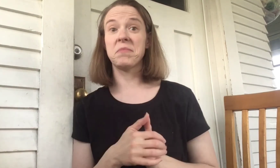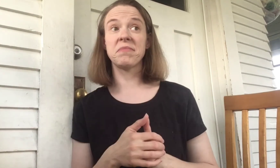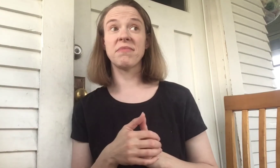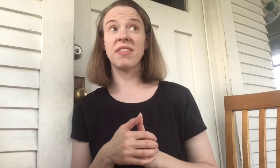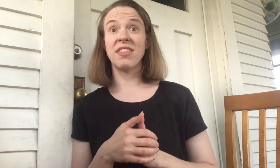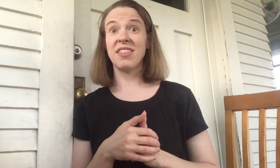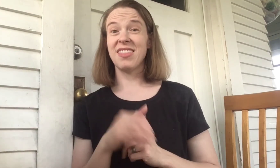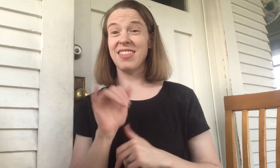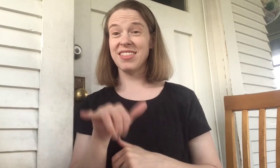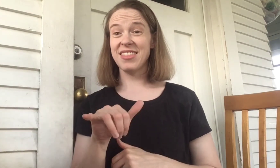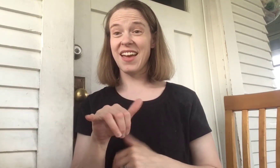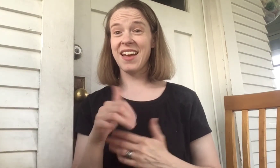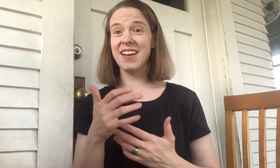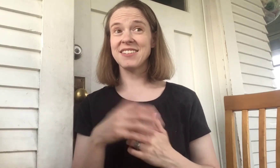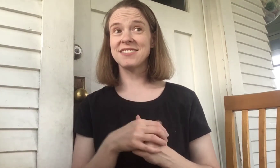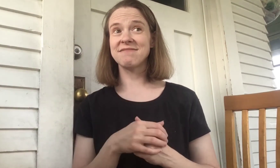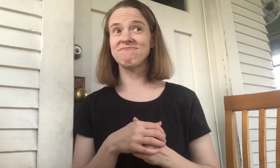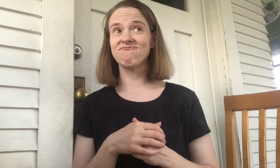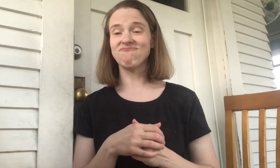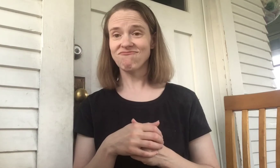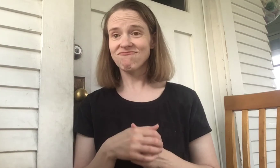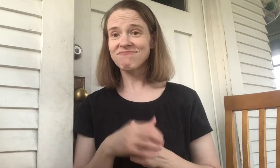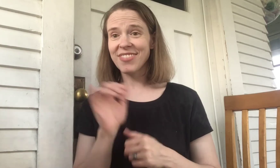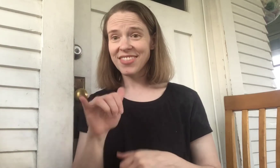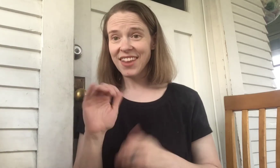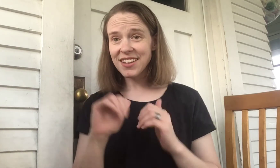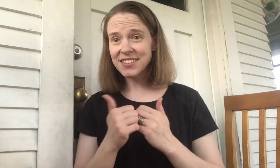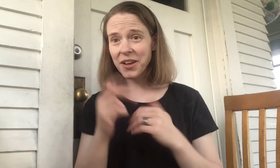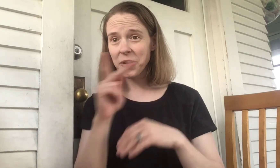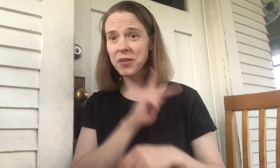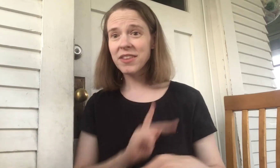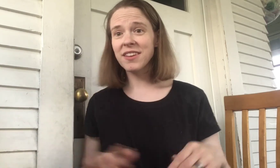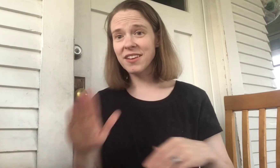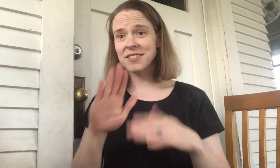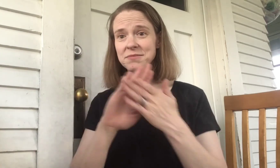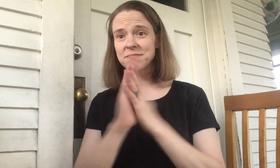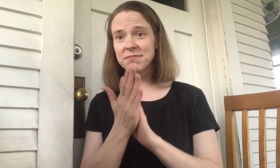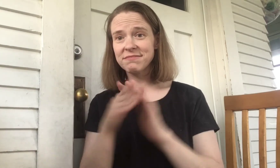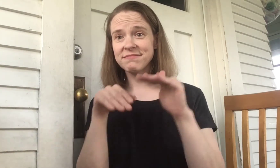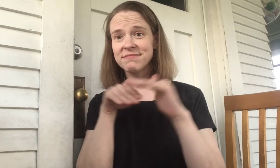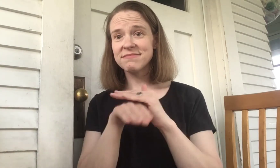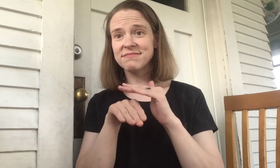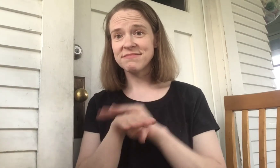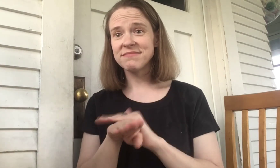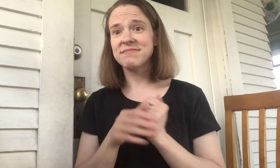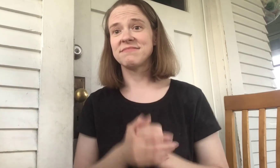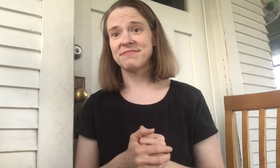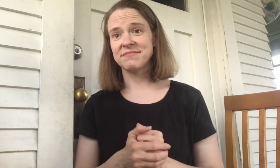church topic today, that's how the kingdom becomes accessible.